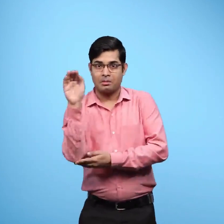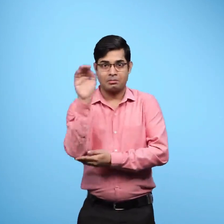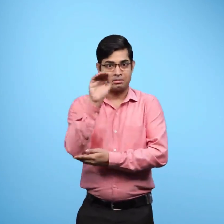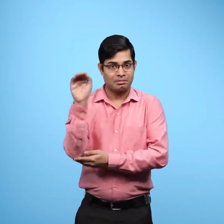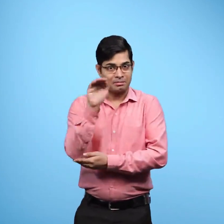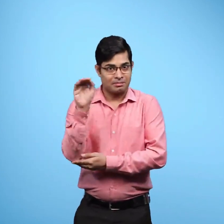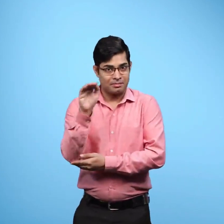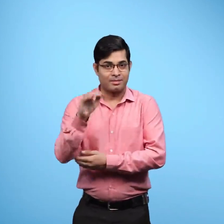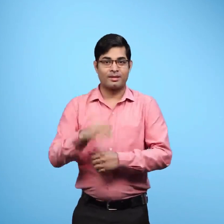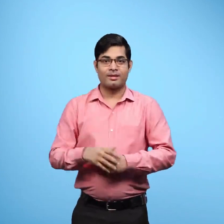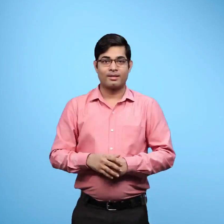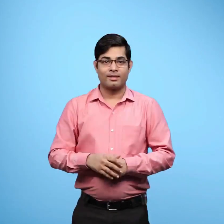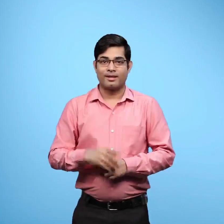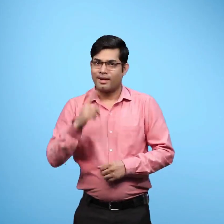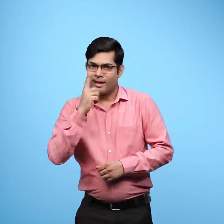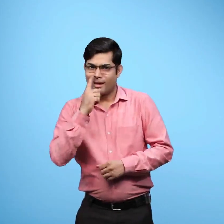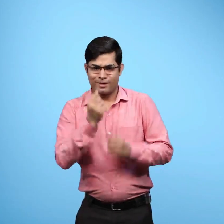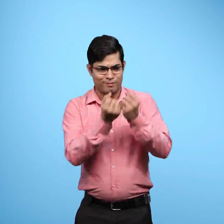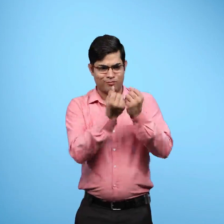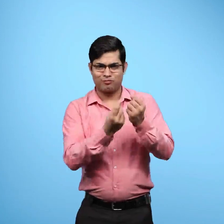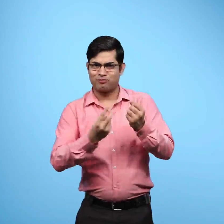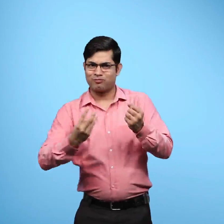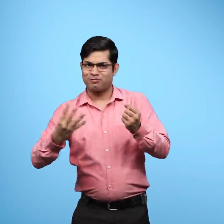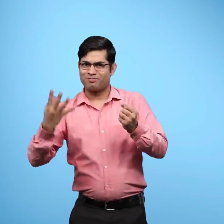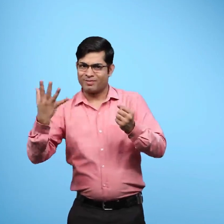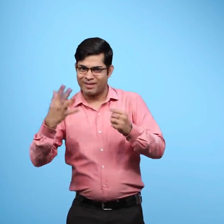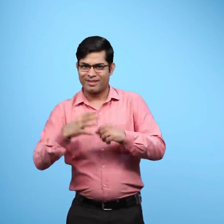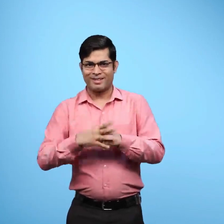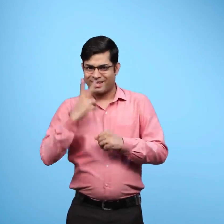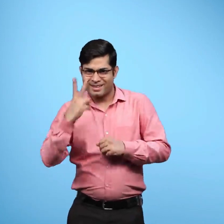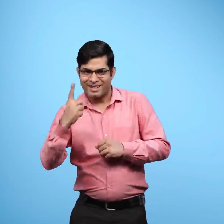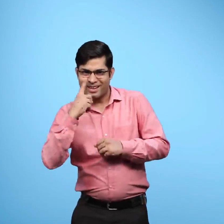snake, and females drawn using lines.